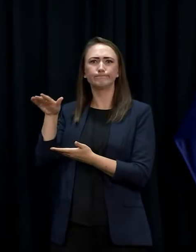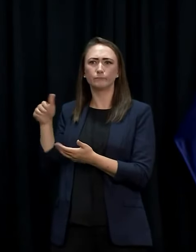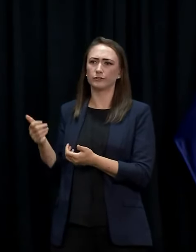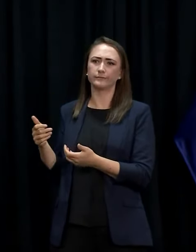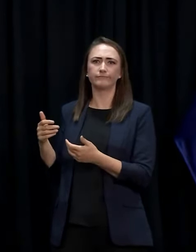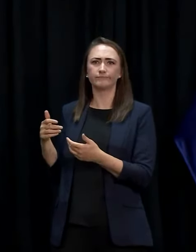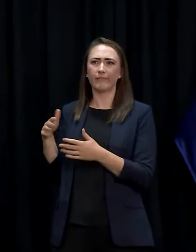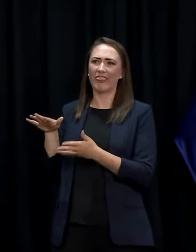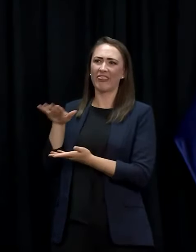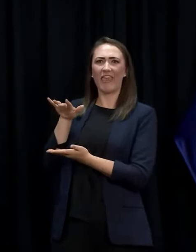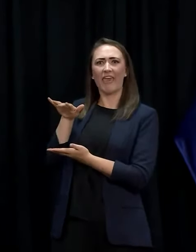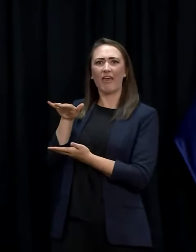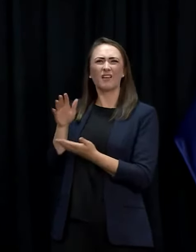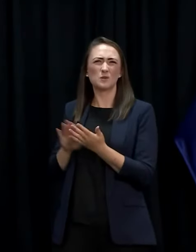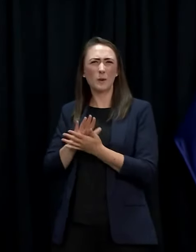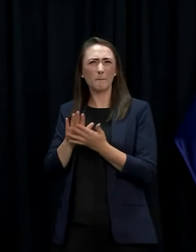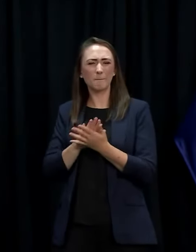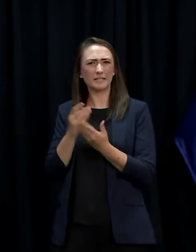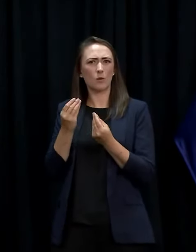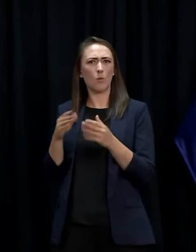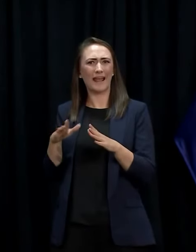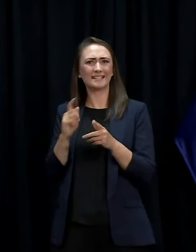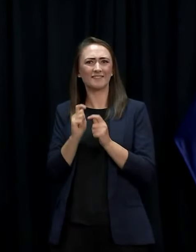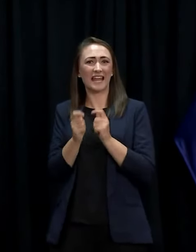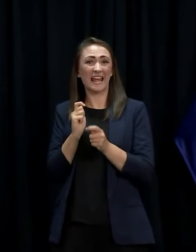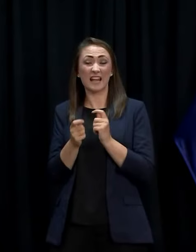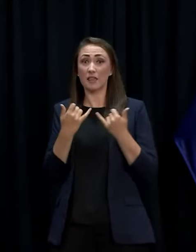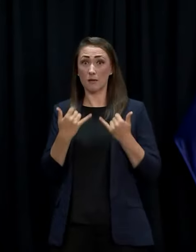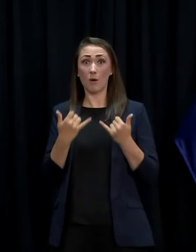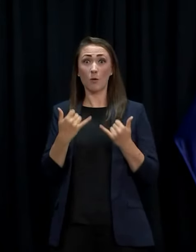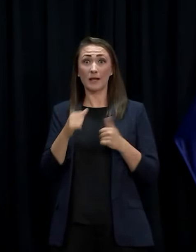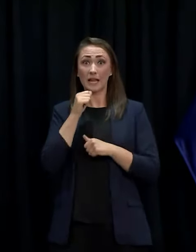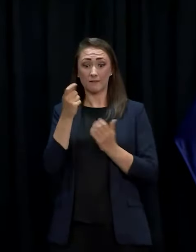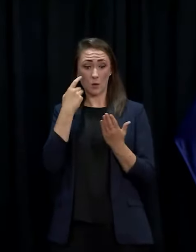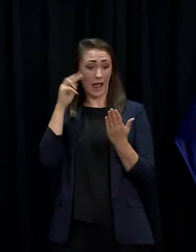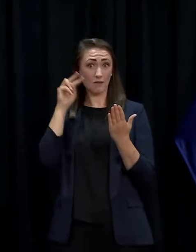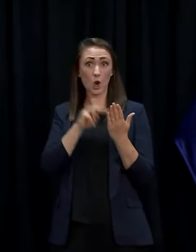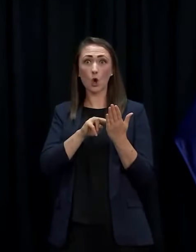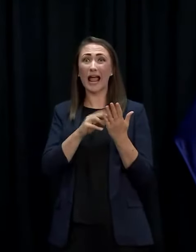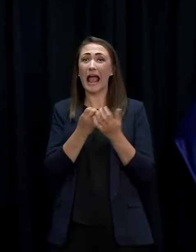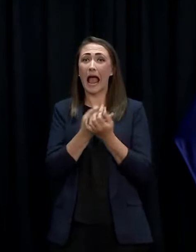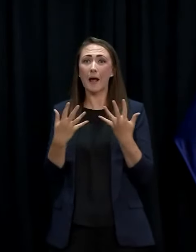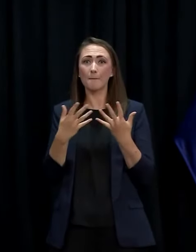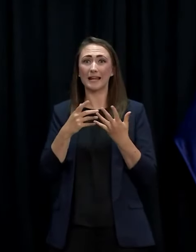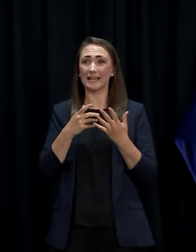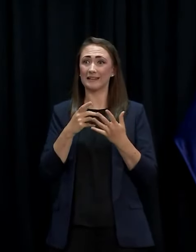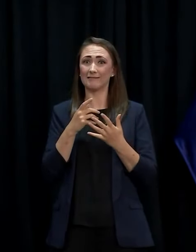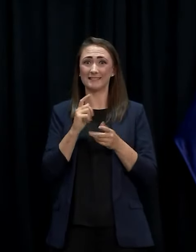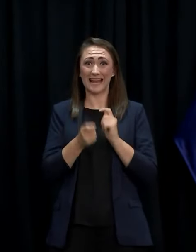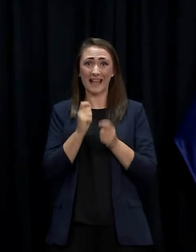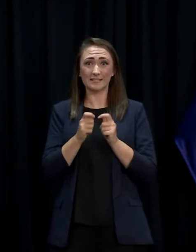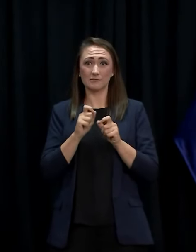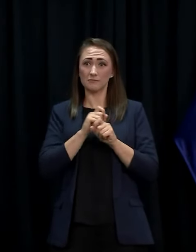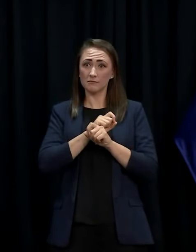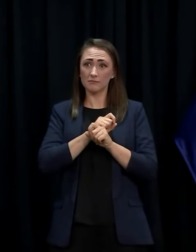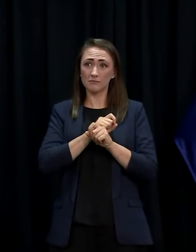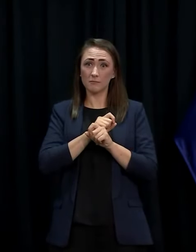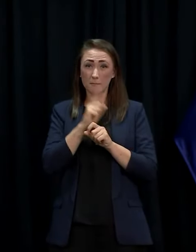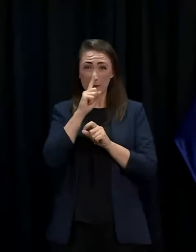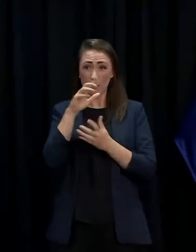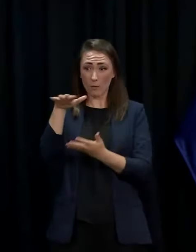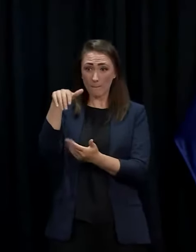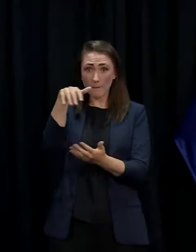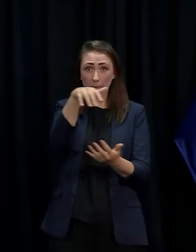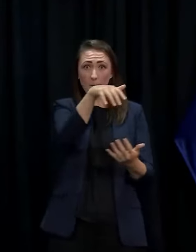been reported, there's a lot of tests sitting out there somewhere in the system that people have either not reported results on or more likely have not